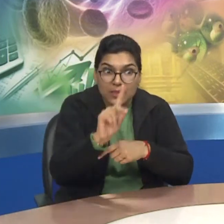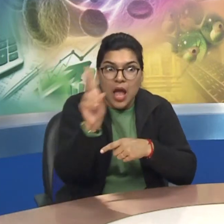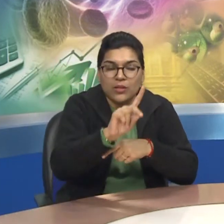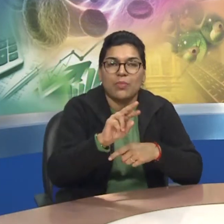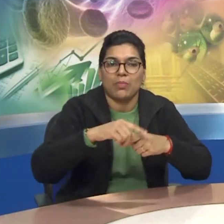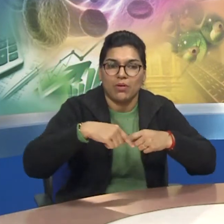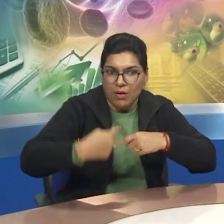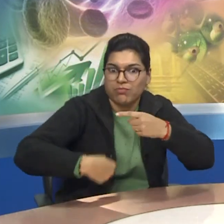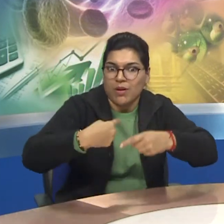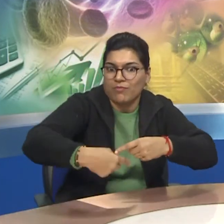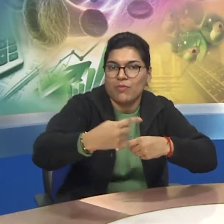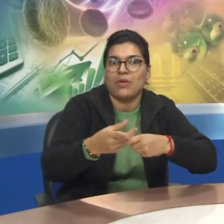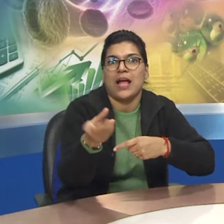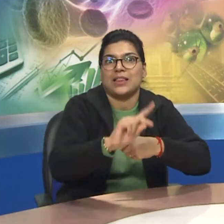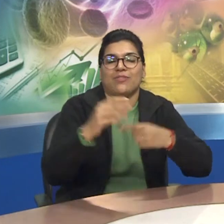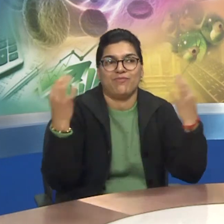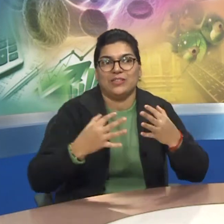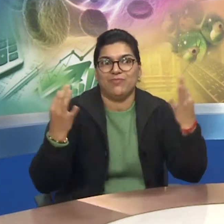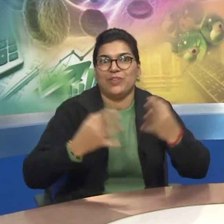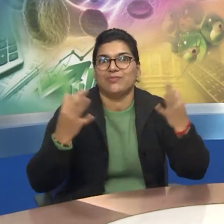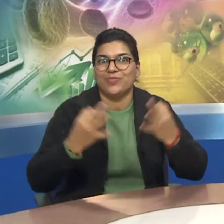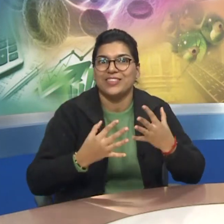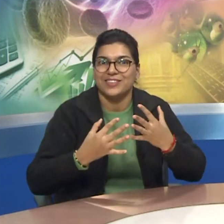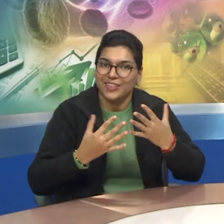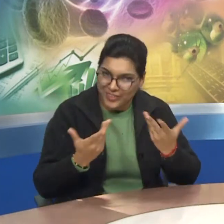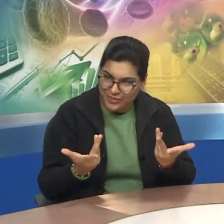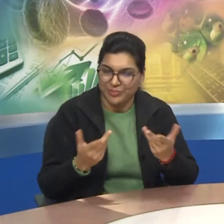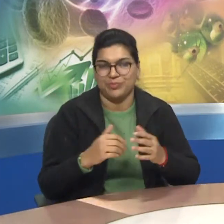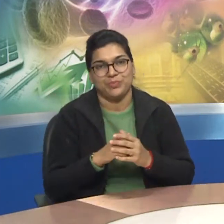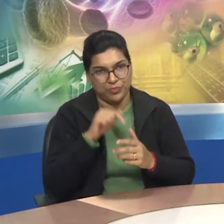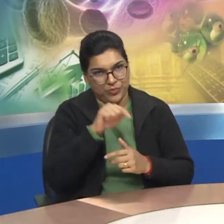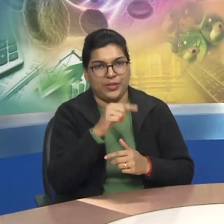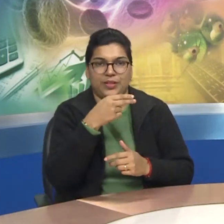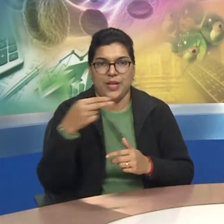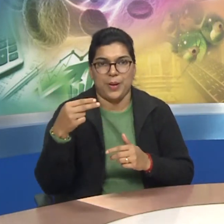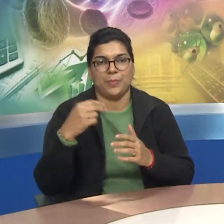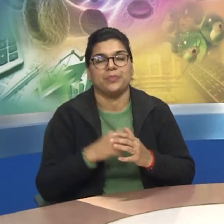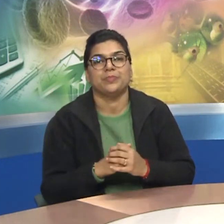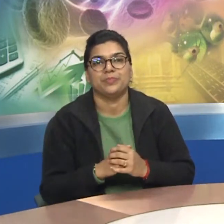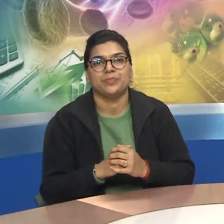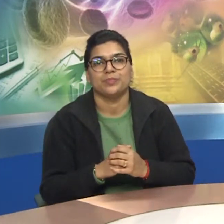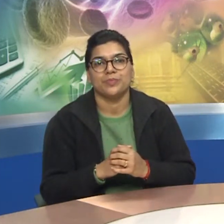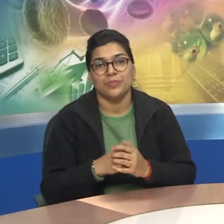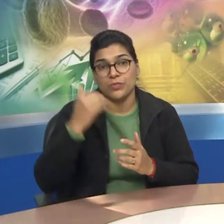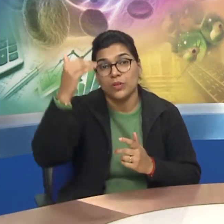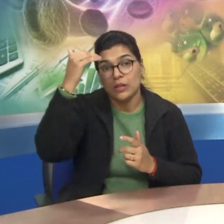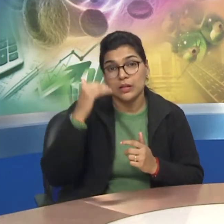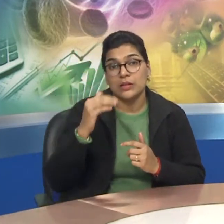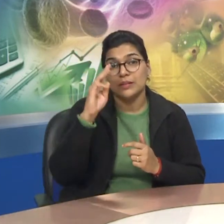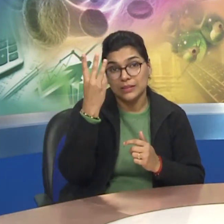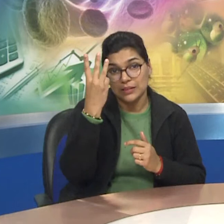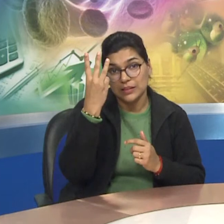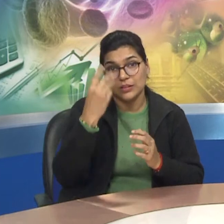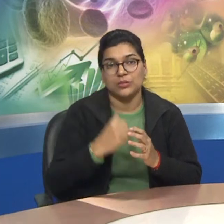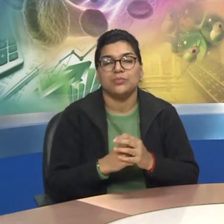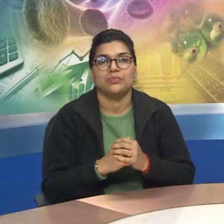So we use this word in different context, in different manner. Third